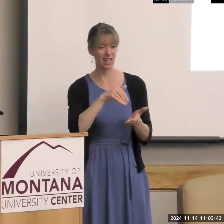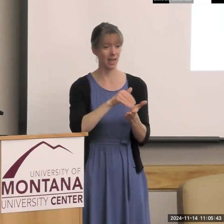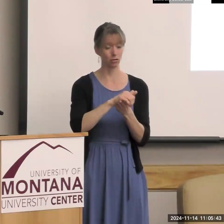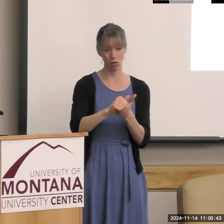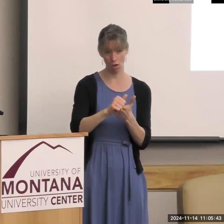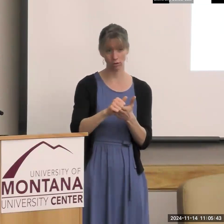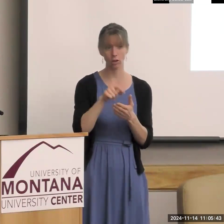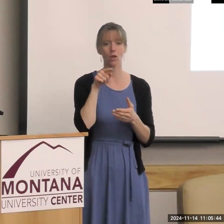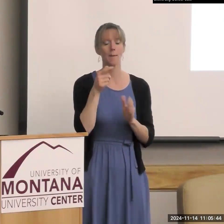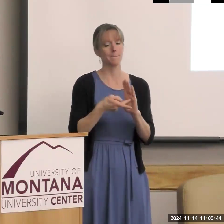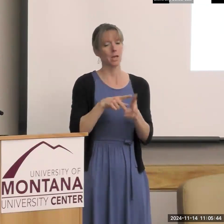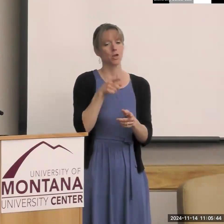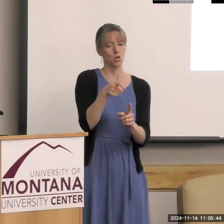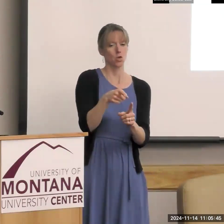start